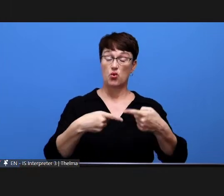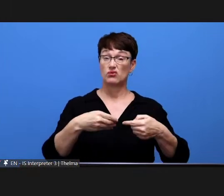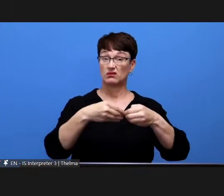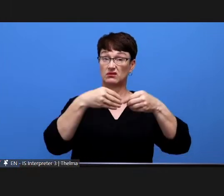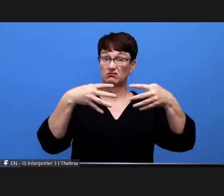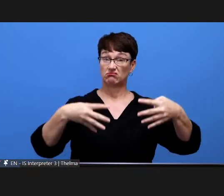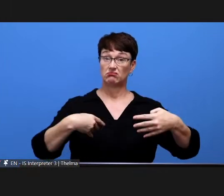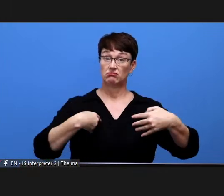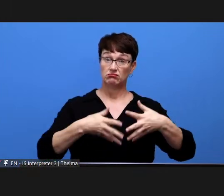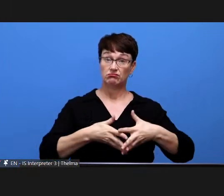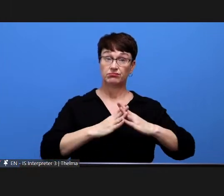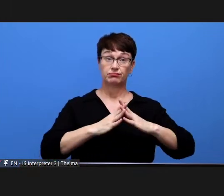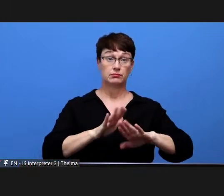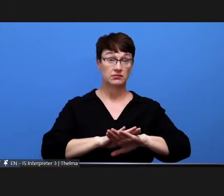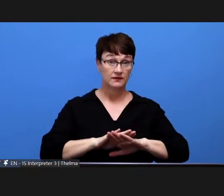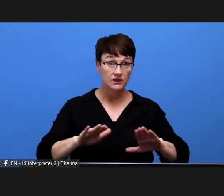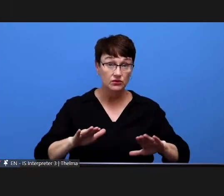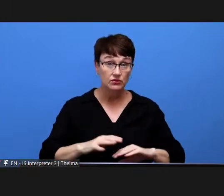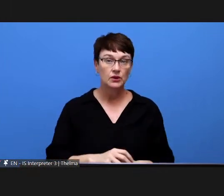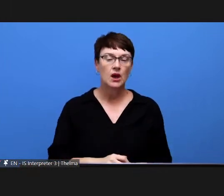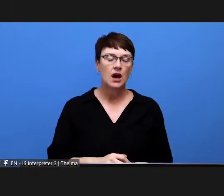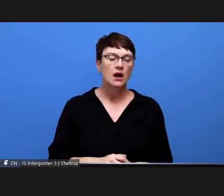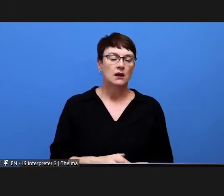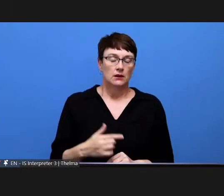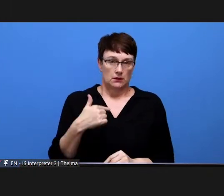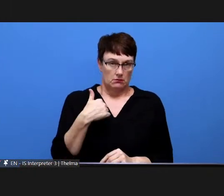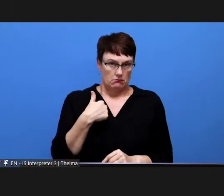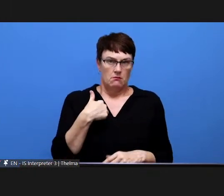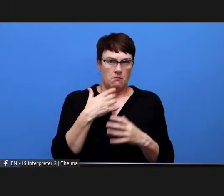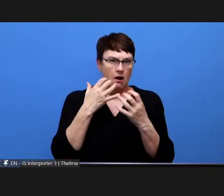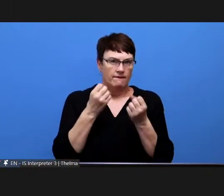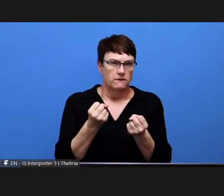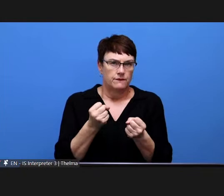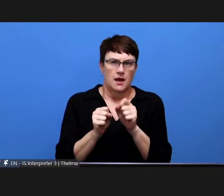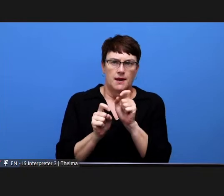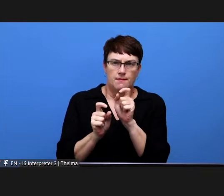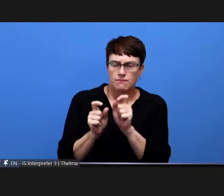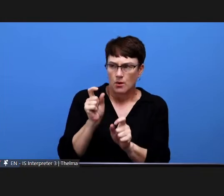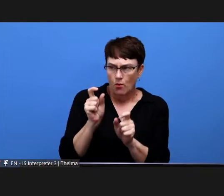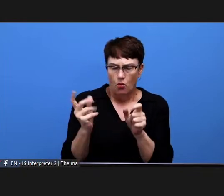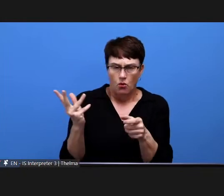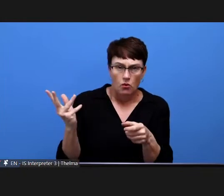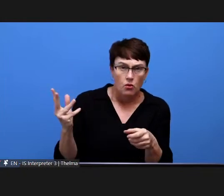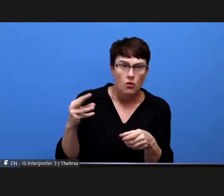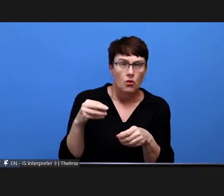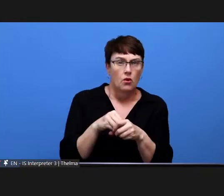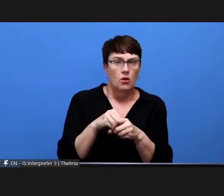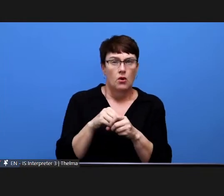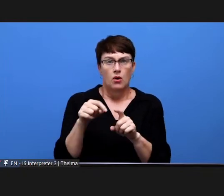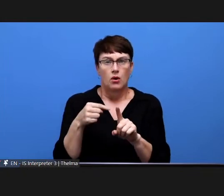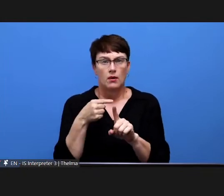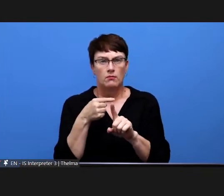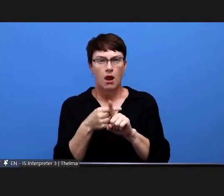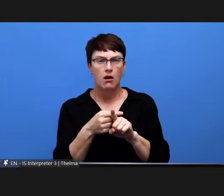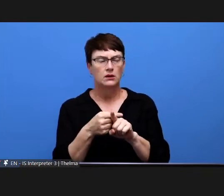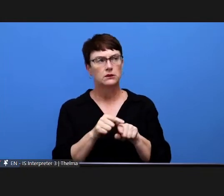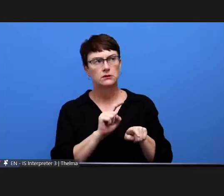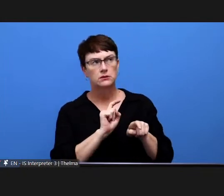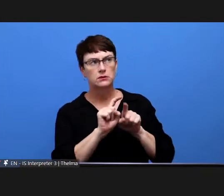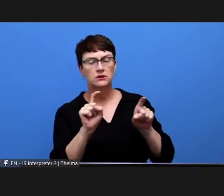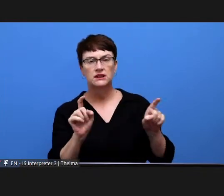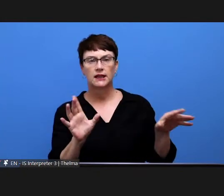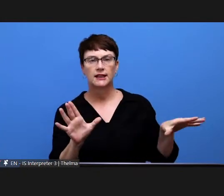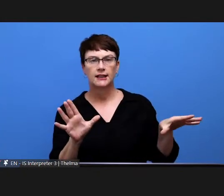like civil society organizations or other stakeholders can follow the government's quality assurance framework, and that